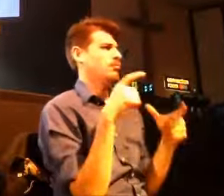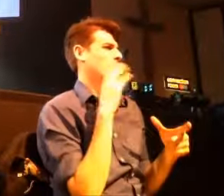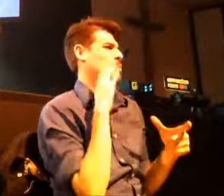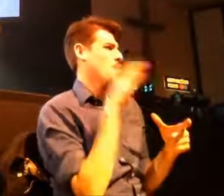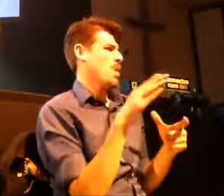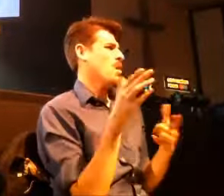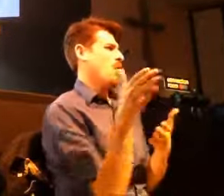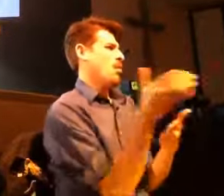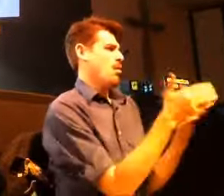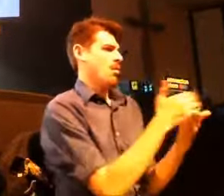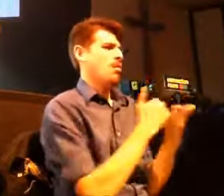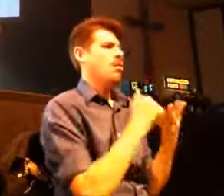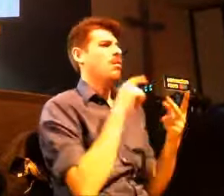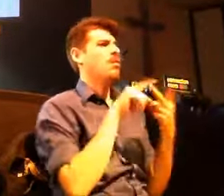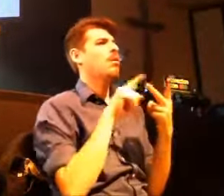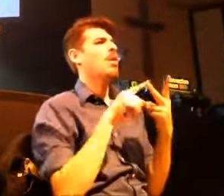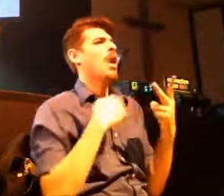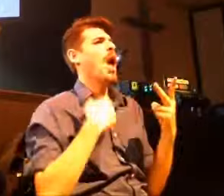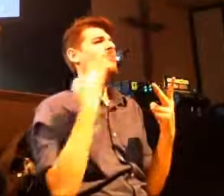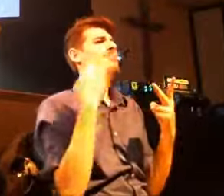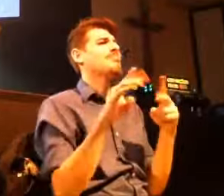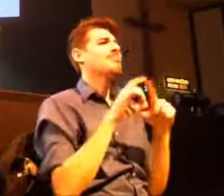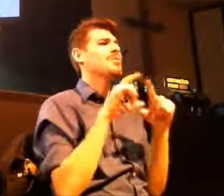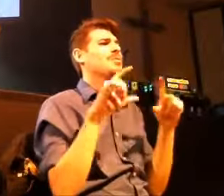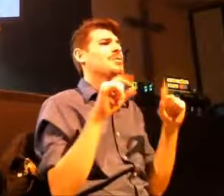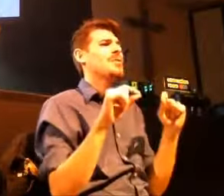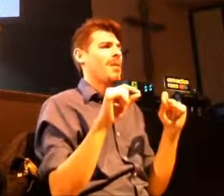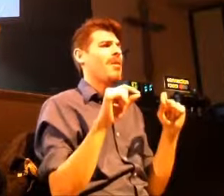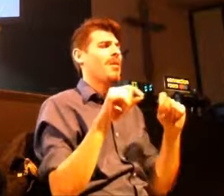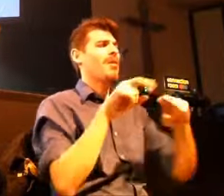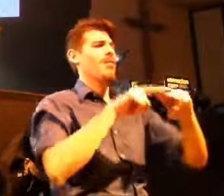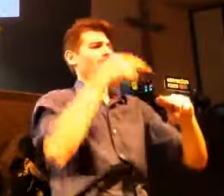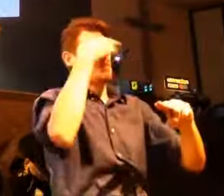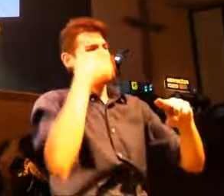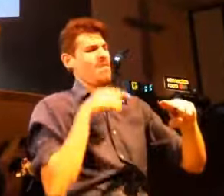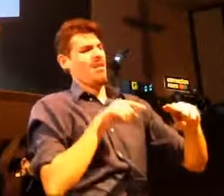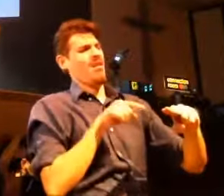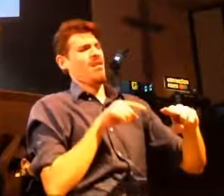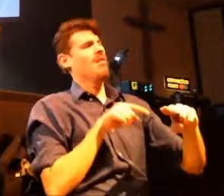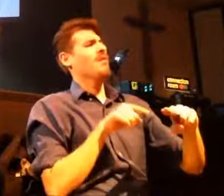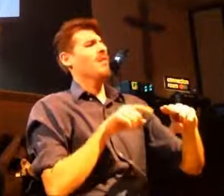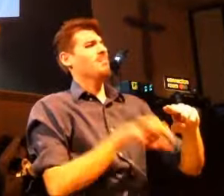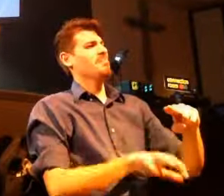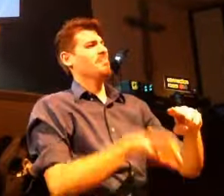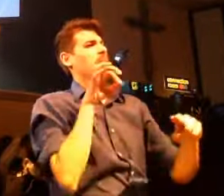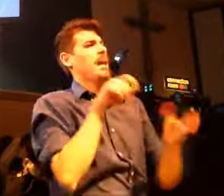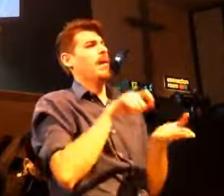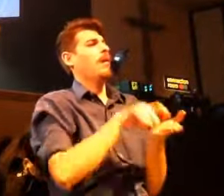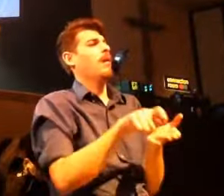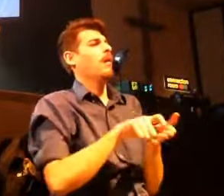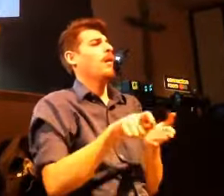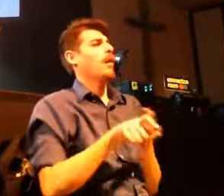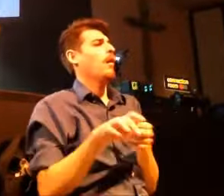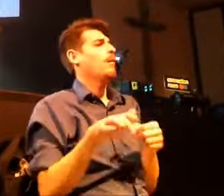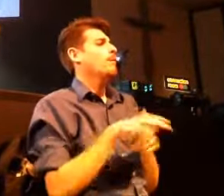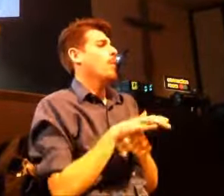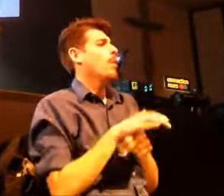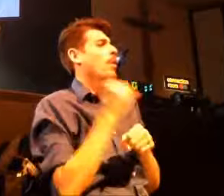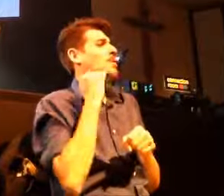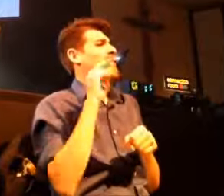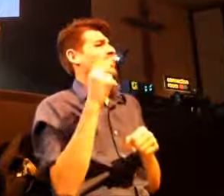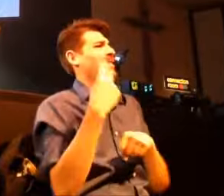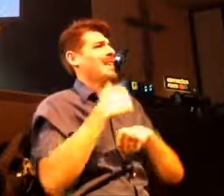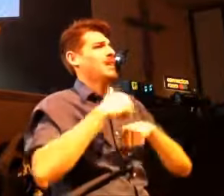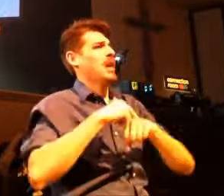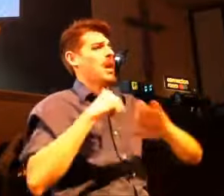tell us a little bit about who's visiting us, who you are, lets us get to know you if you need any more information. And so go ahead and fill those out. And when the